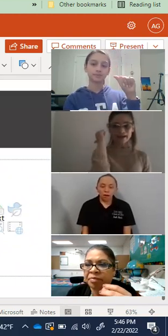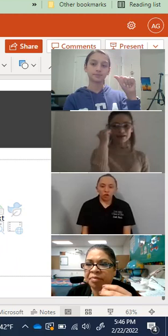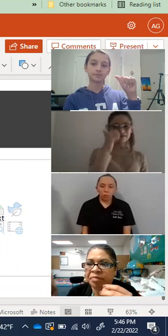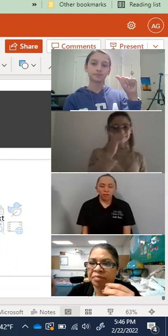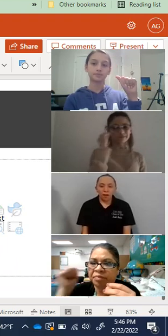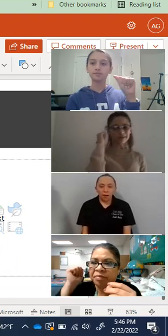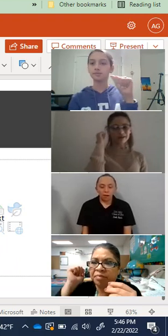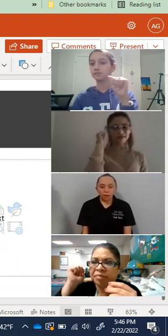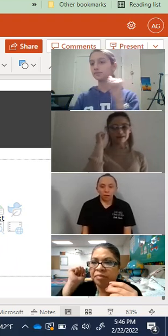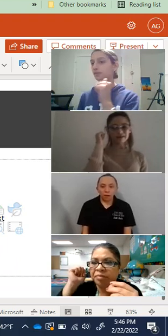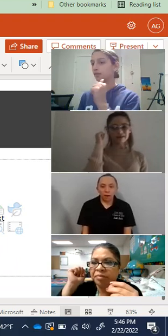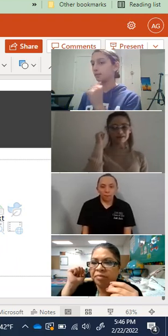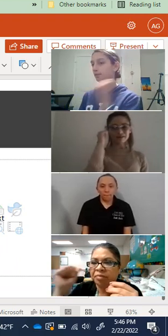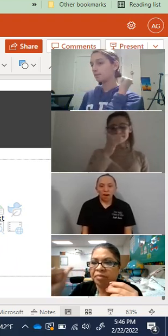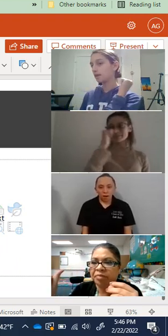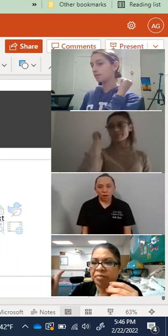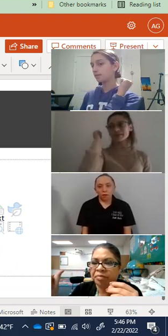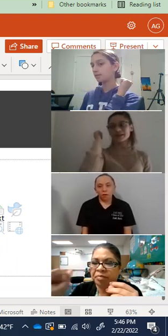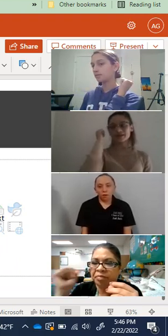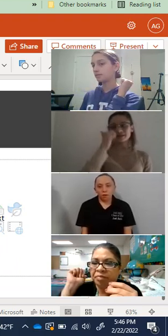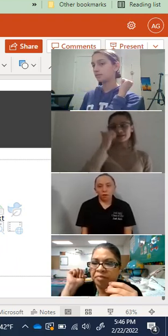So the handshake is an A.